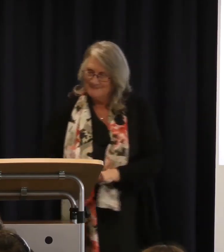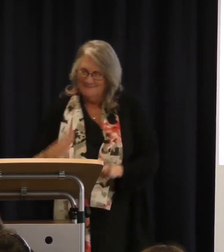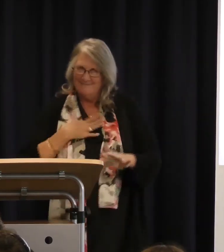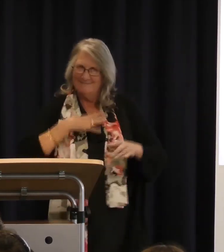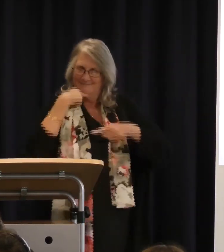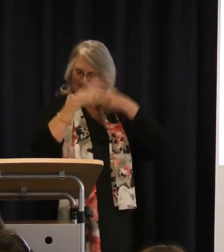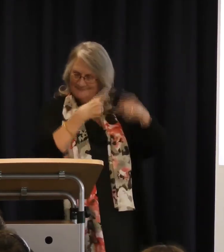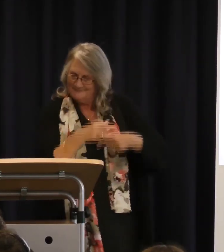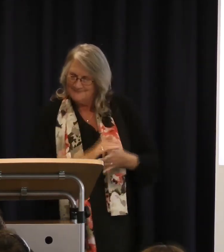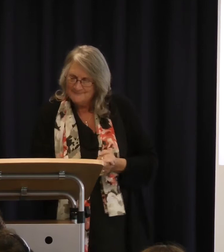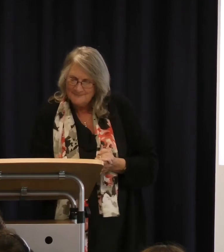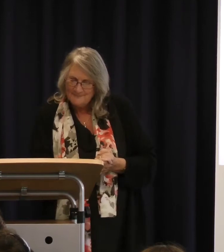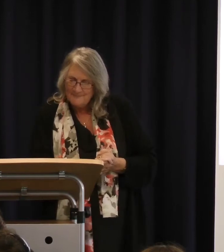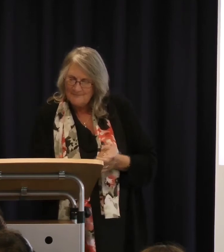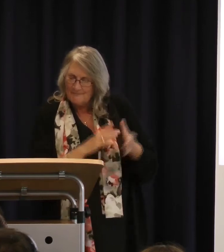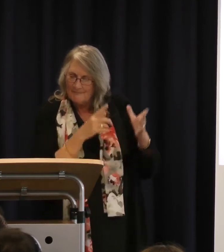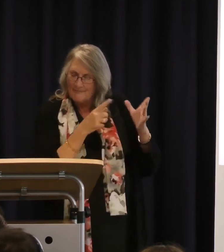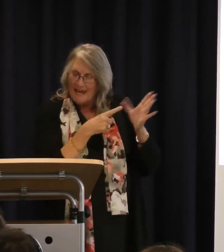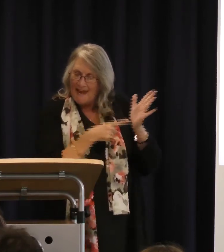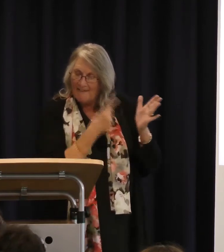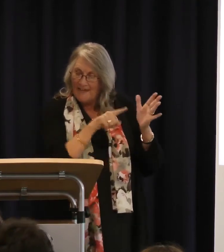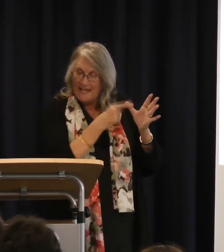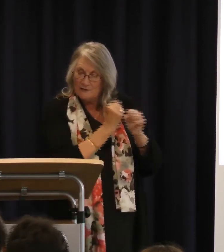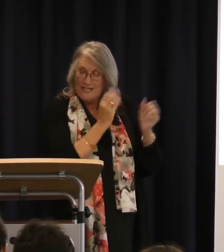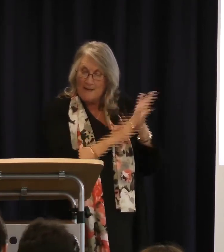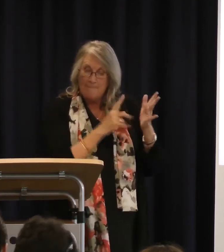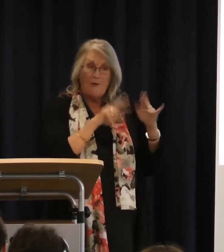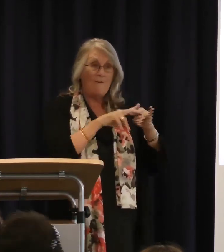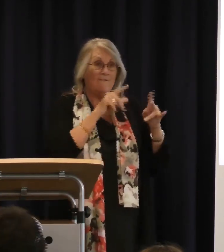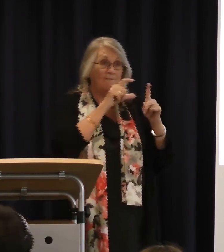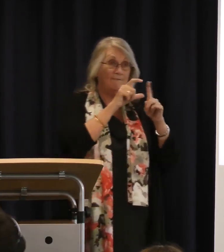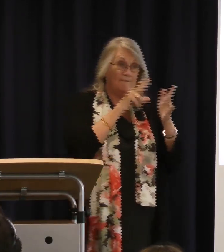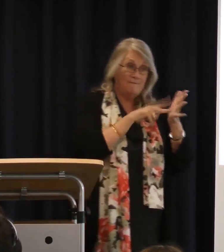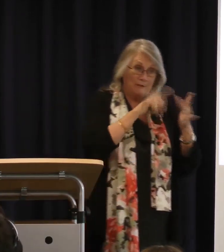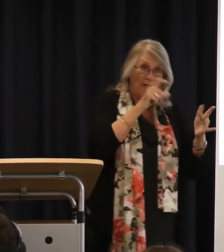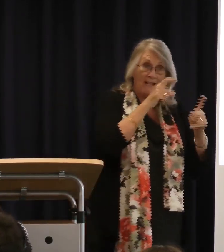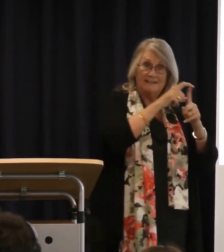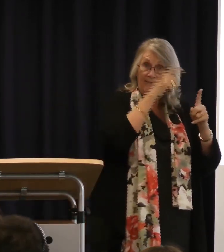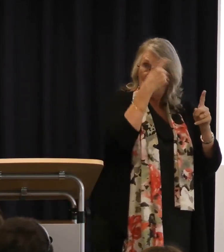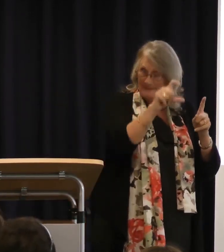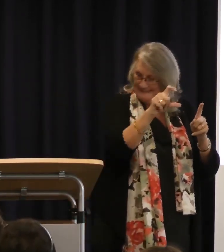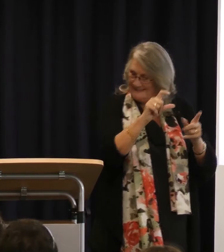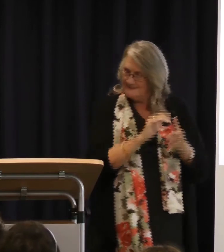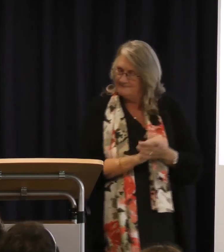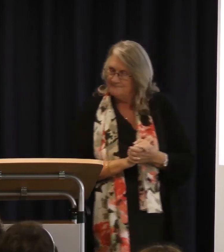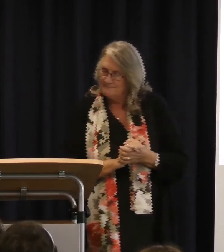John Lovett wrote an article that I wanted to go back over, and I'll talk about that now. So at the AGM of the Victorian